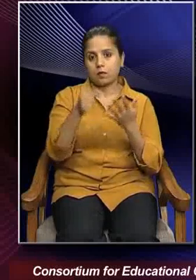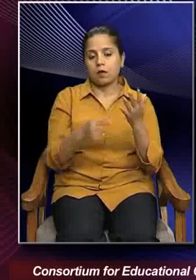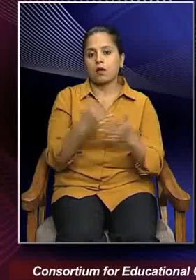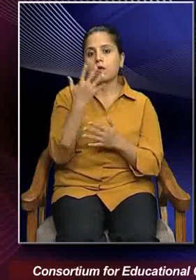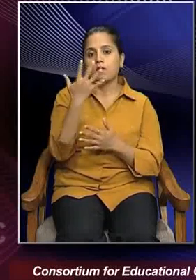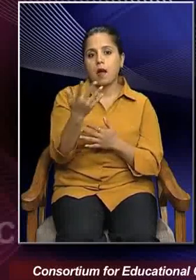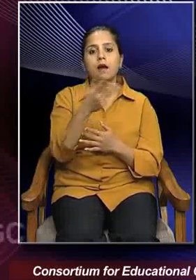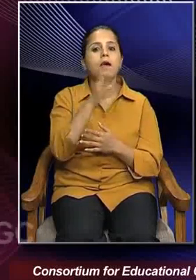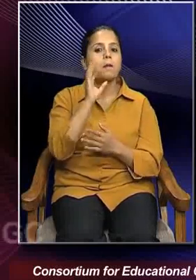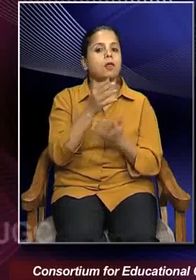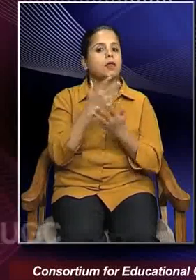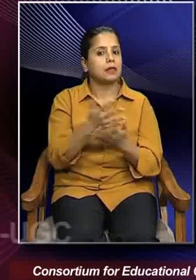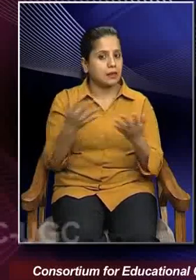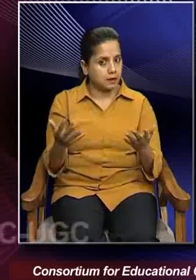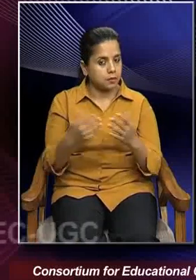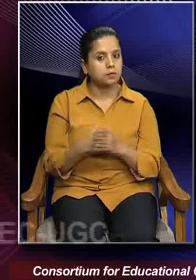gross elements.